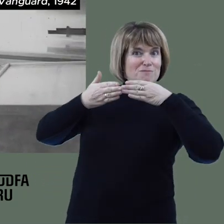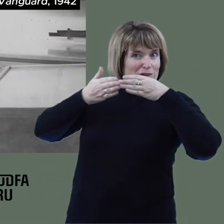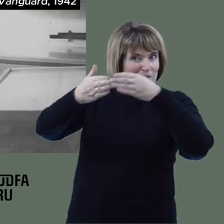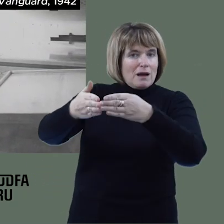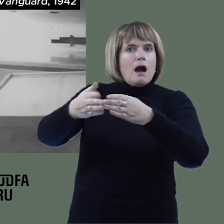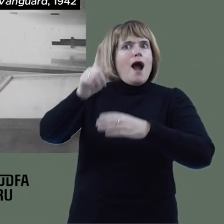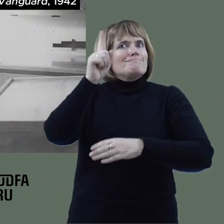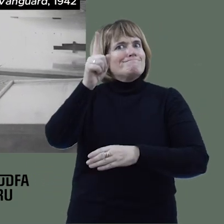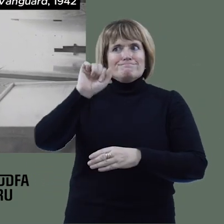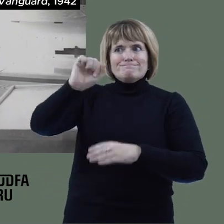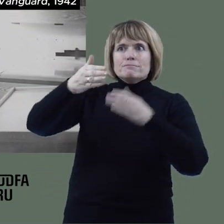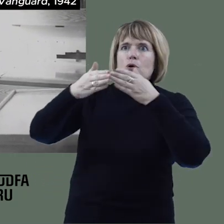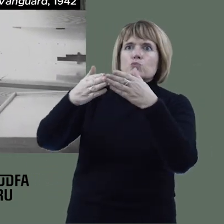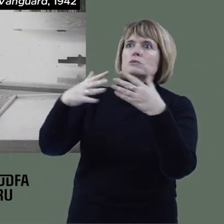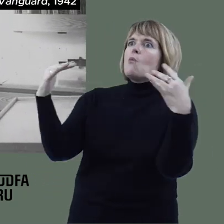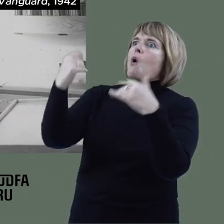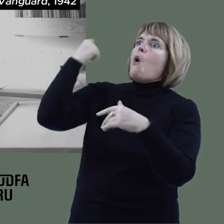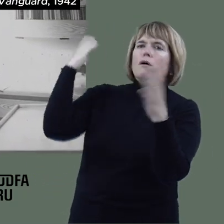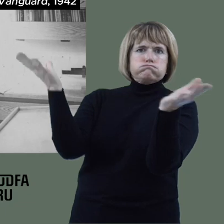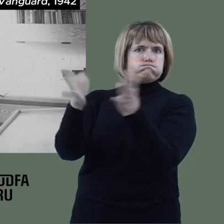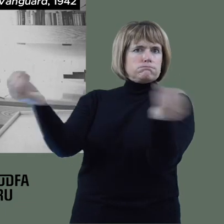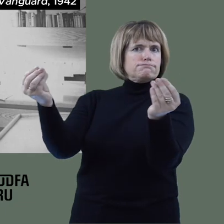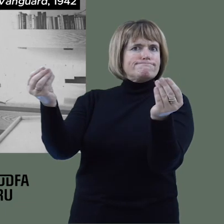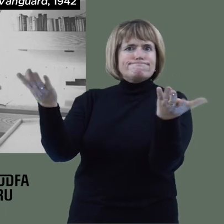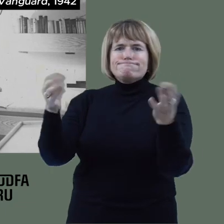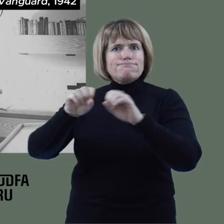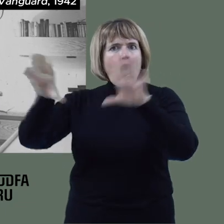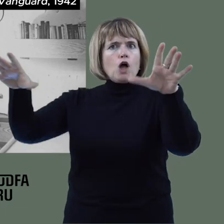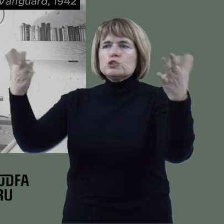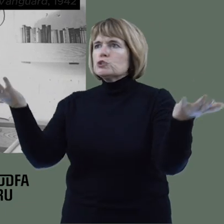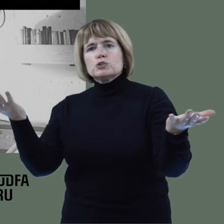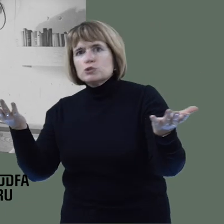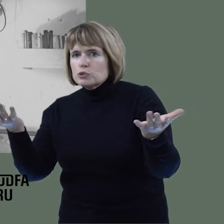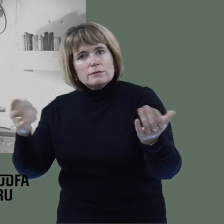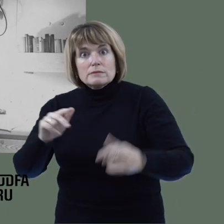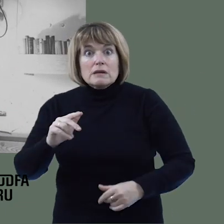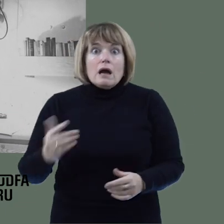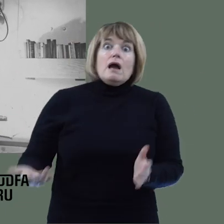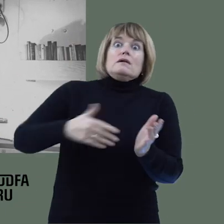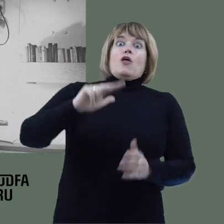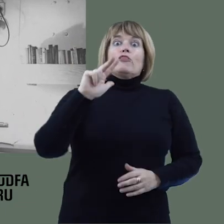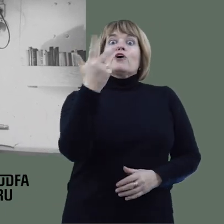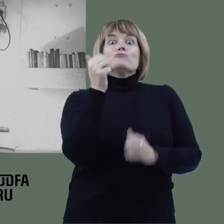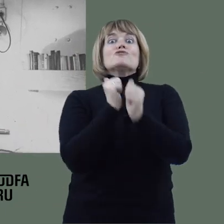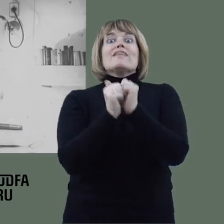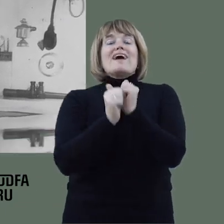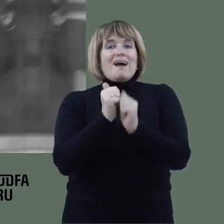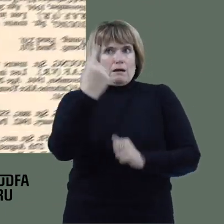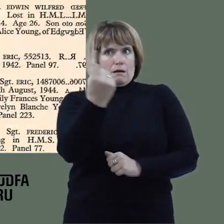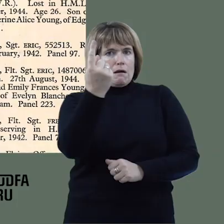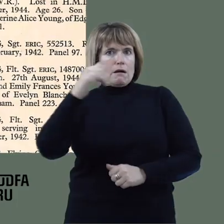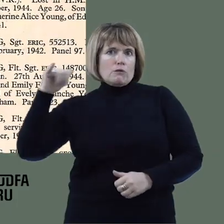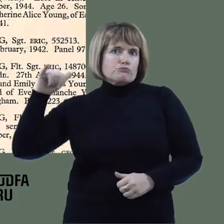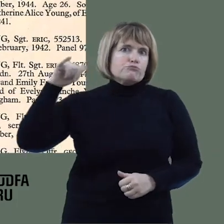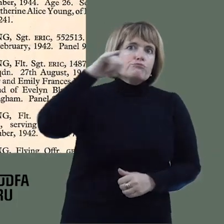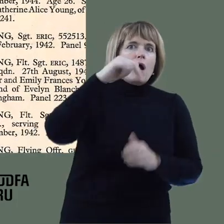was also a seaman, and his ship was lost in the war. And